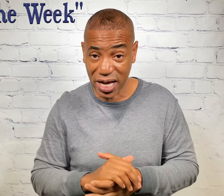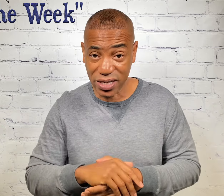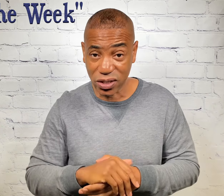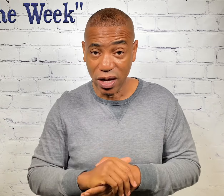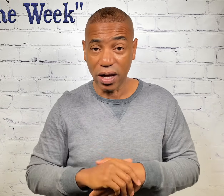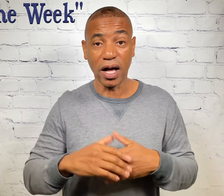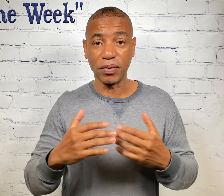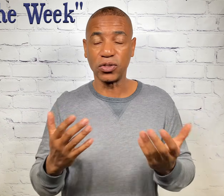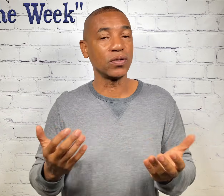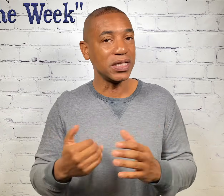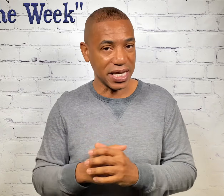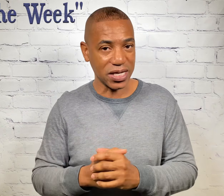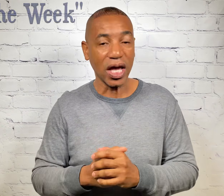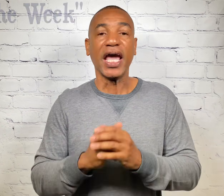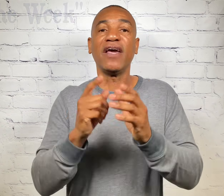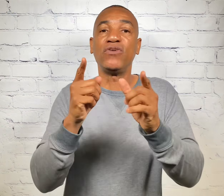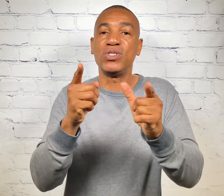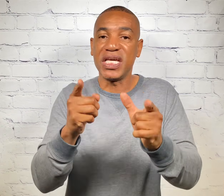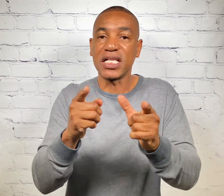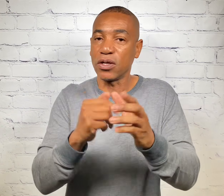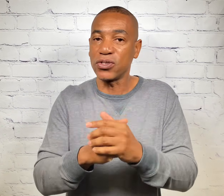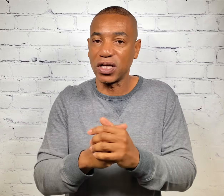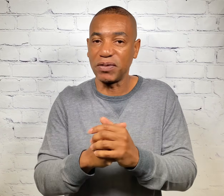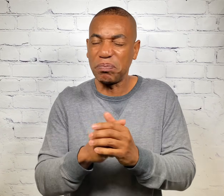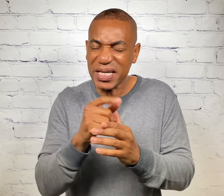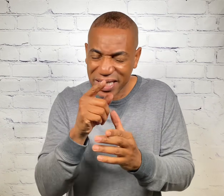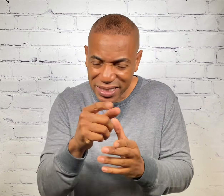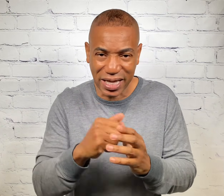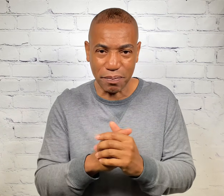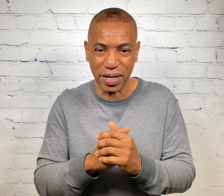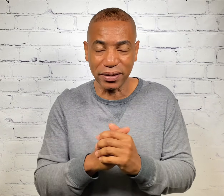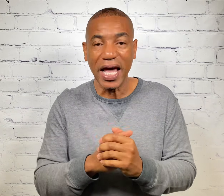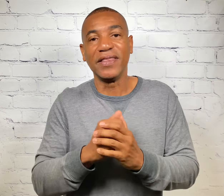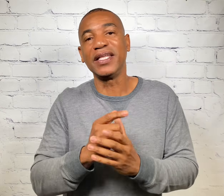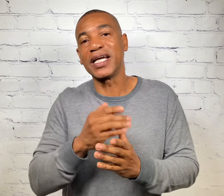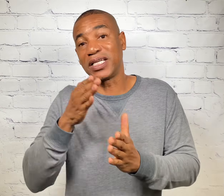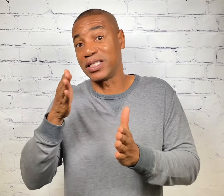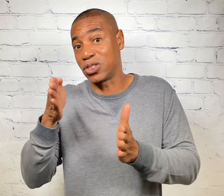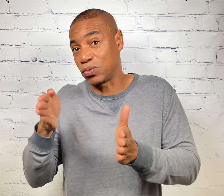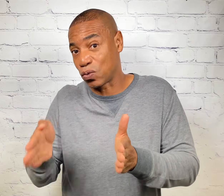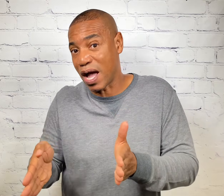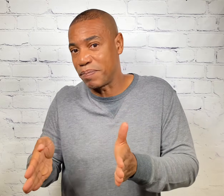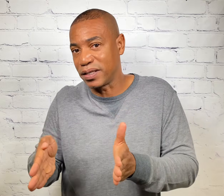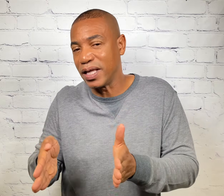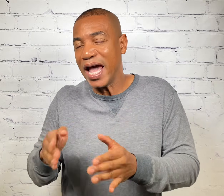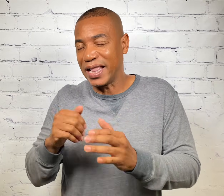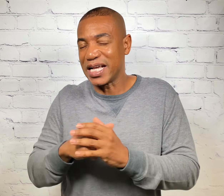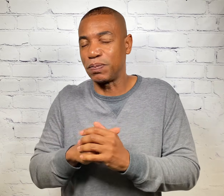signs concerning days. If you did learn something, please hit the like button. Then next, hit the subscribe button. And last but